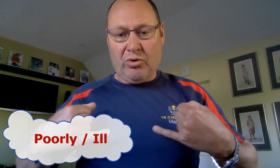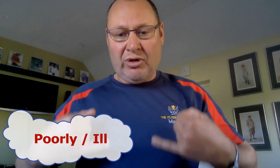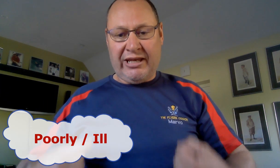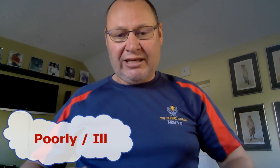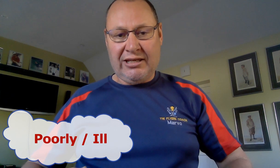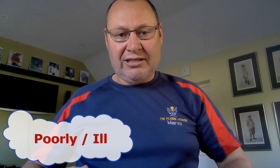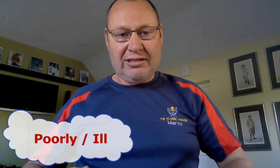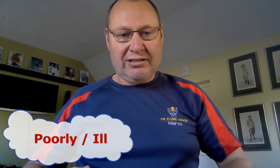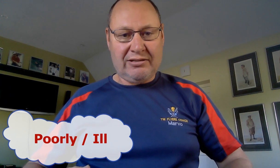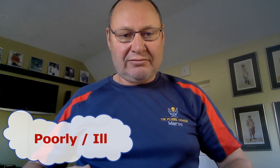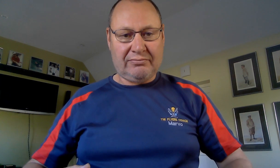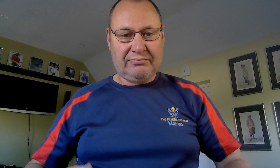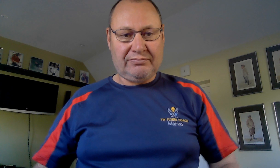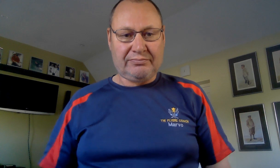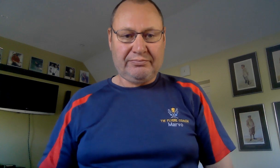Poorly.